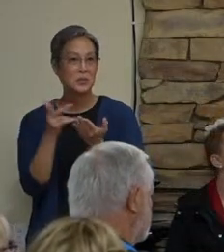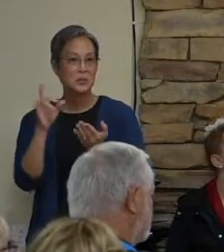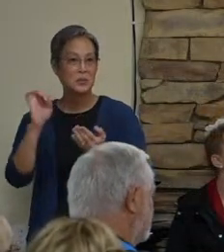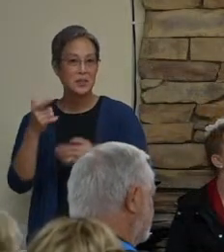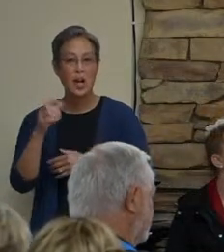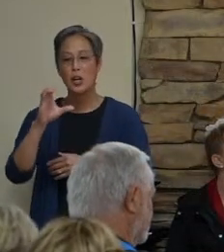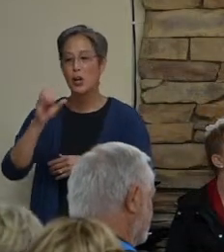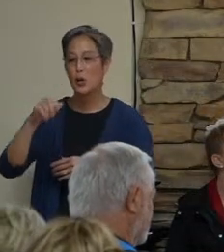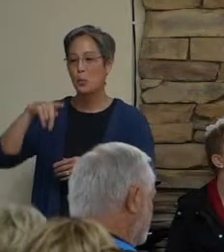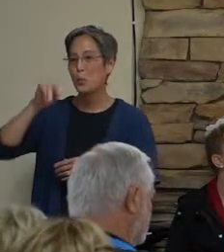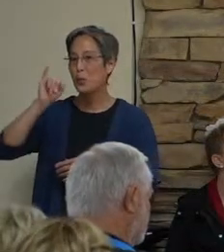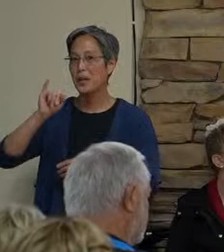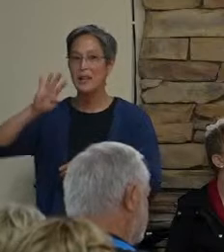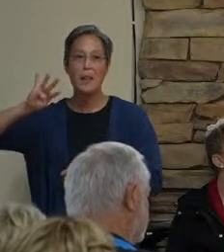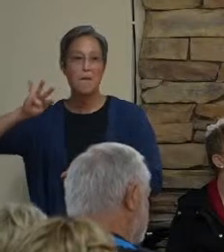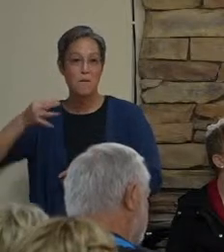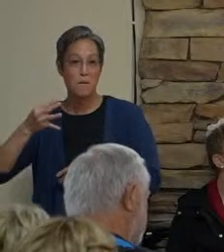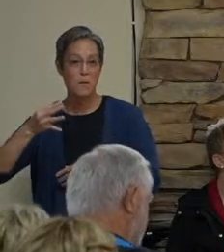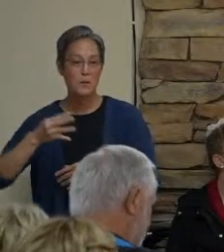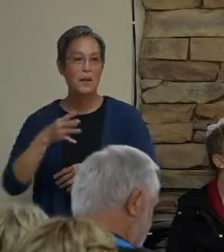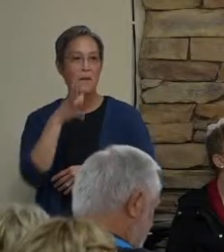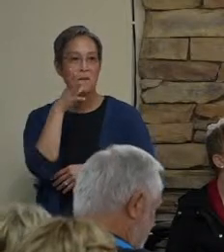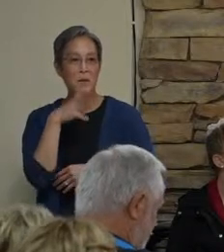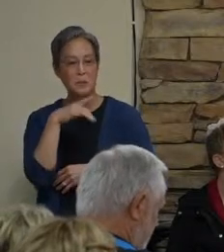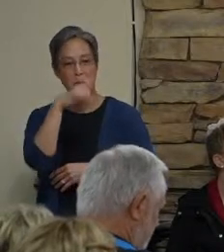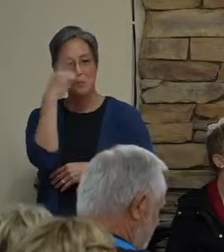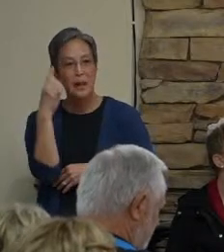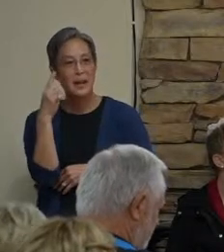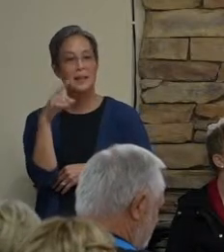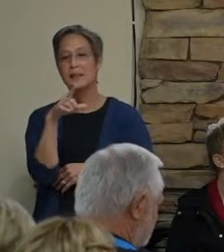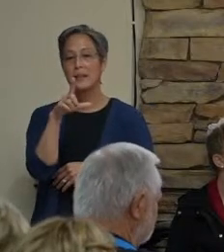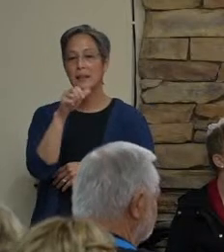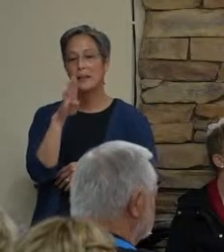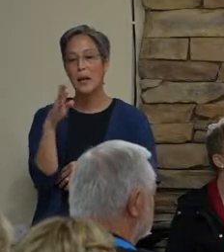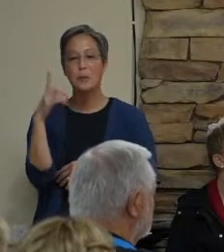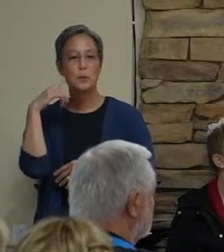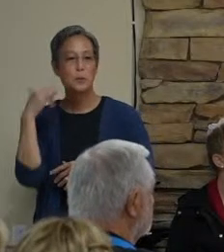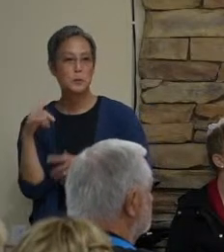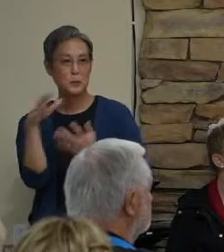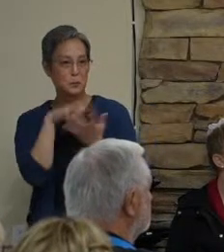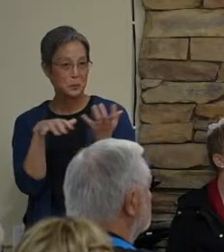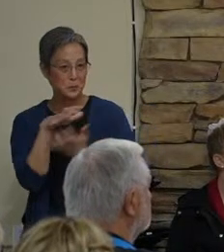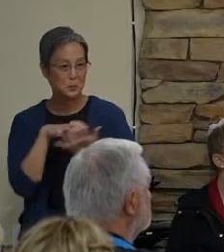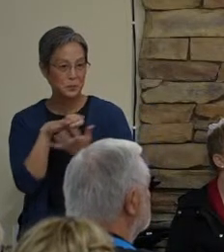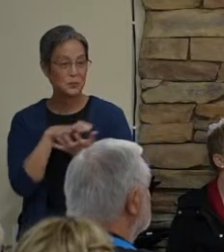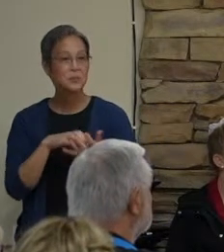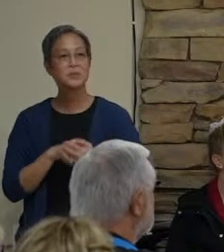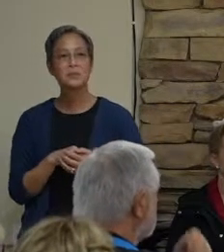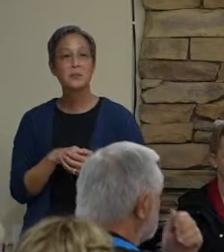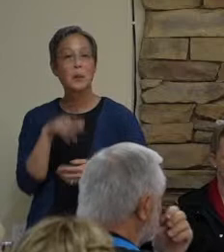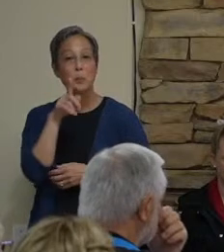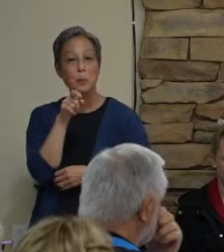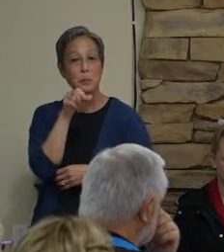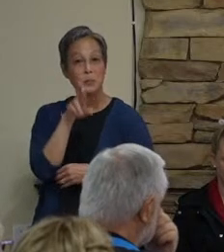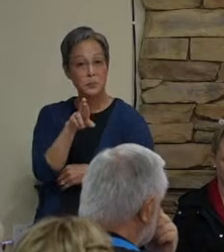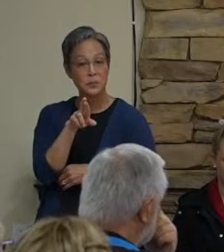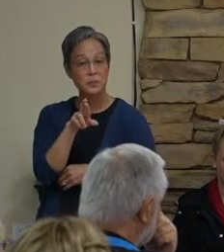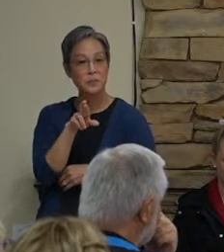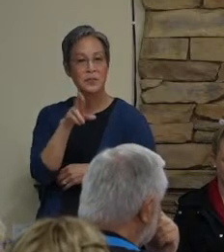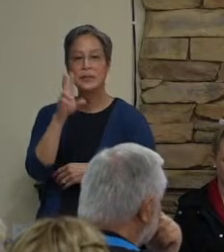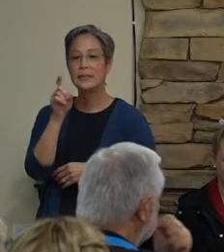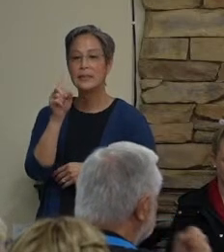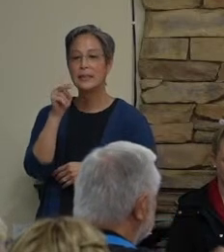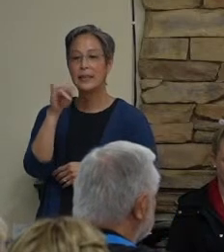Capri the Fourth, a female black lab golden cross. Capri is being presented by her puppy raiser,